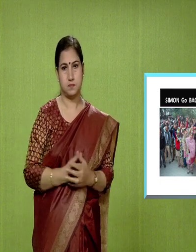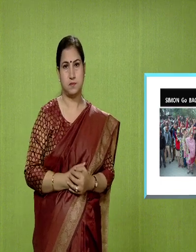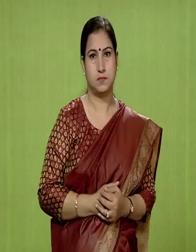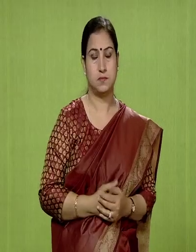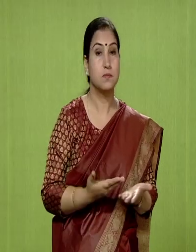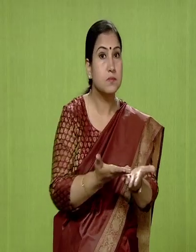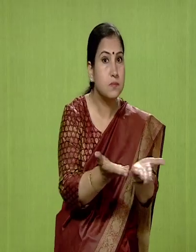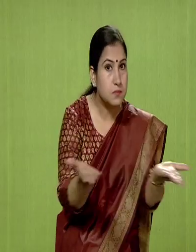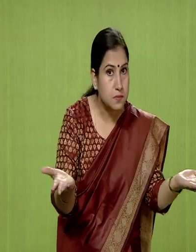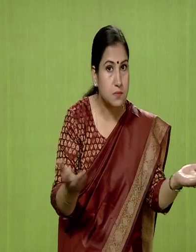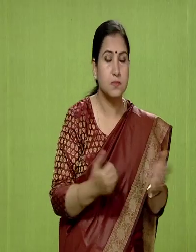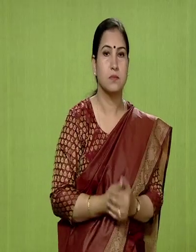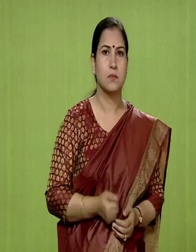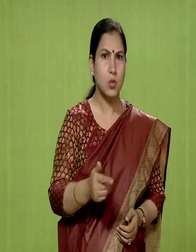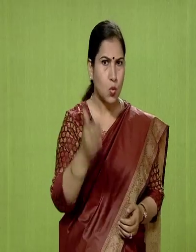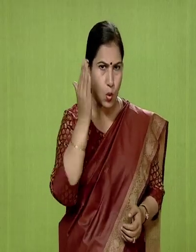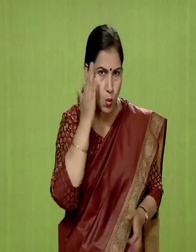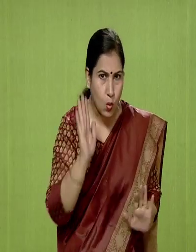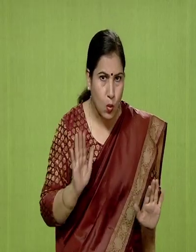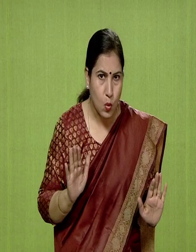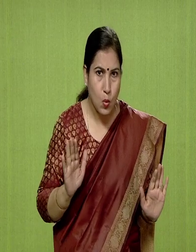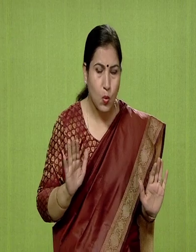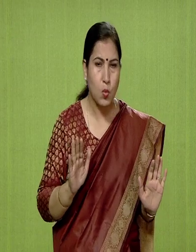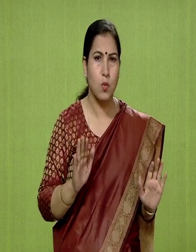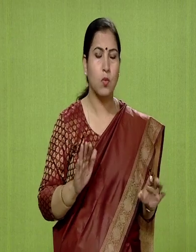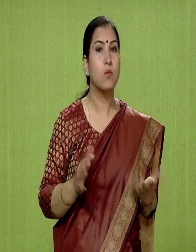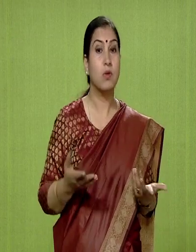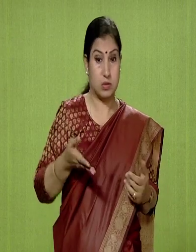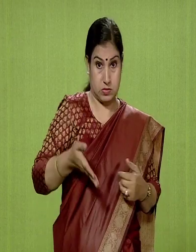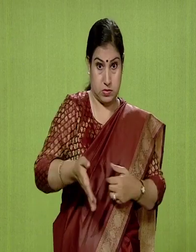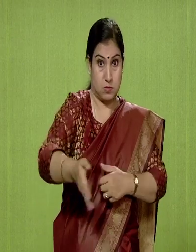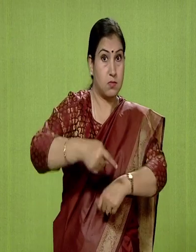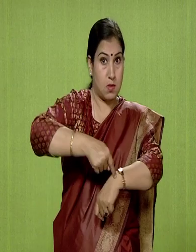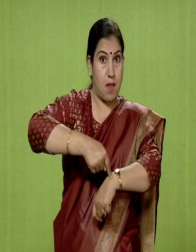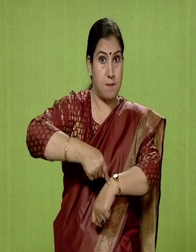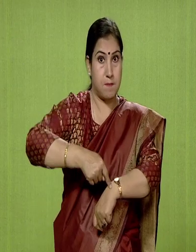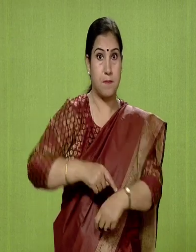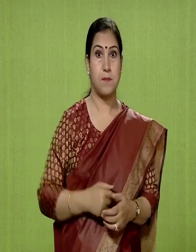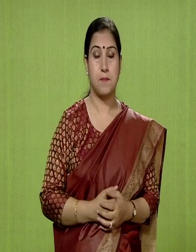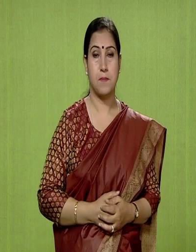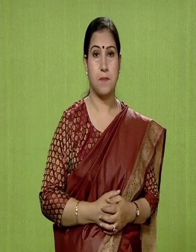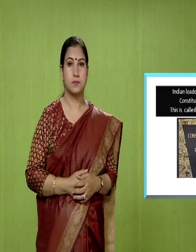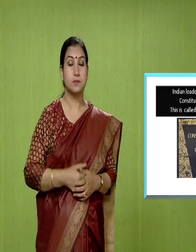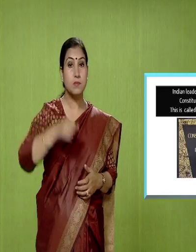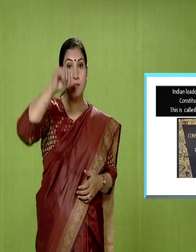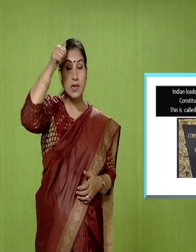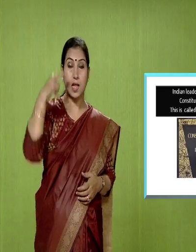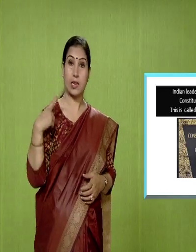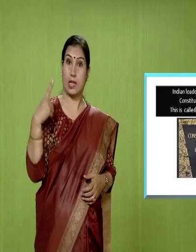Learners, do you know that during this time, the Indian